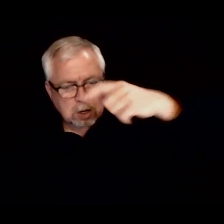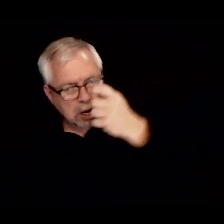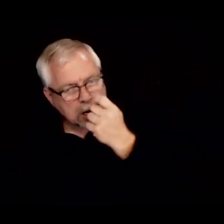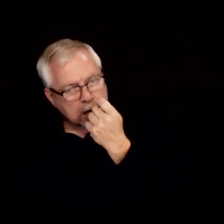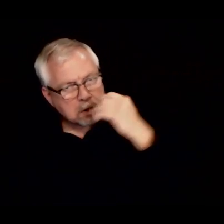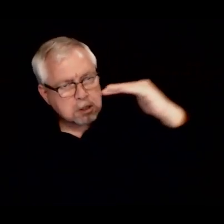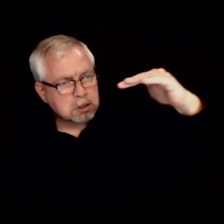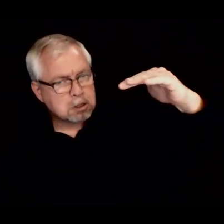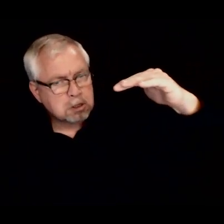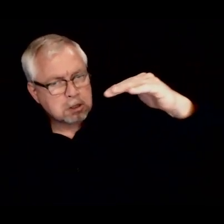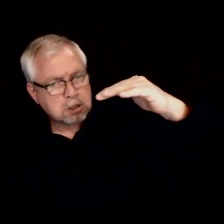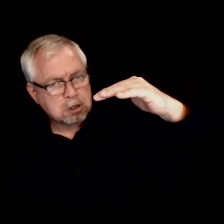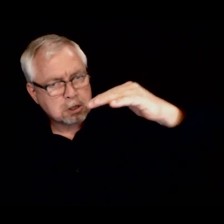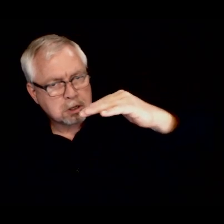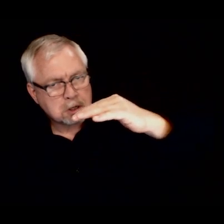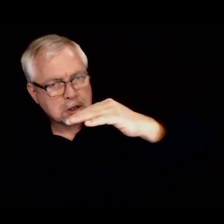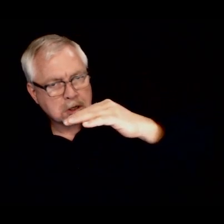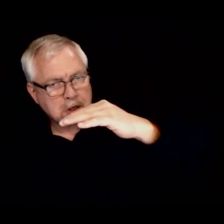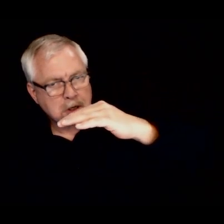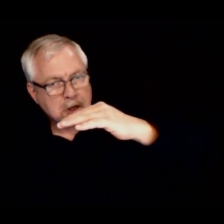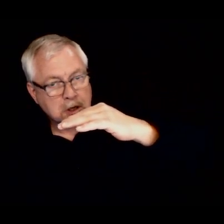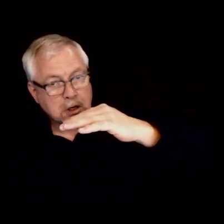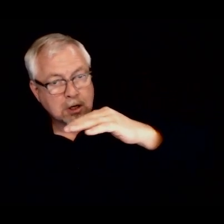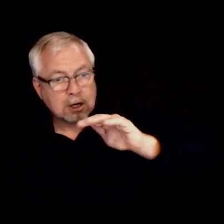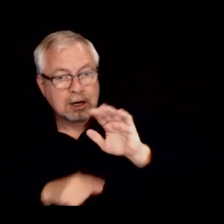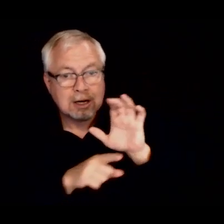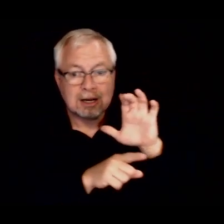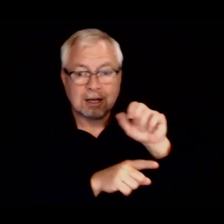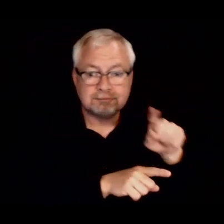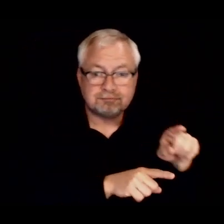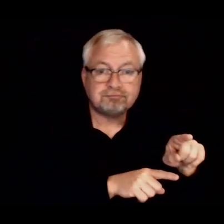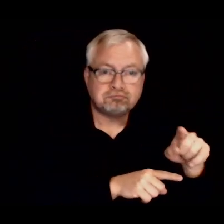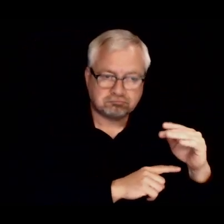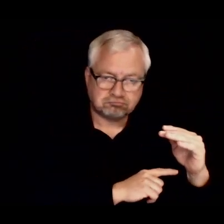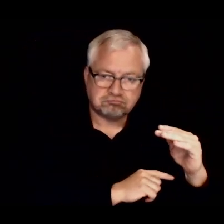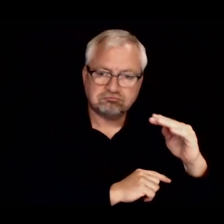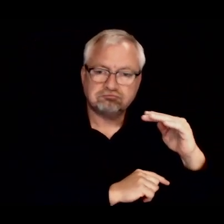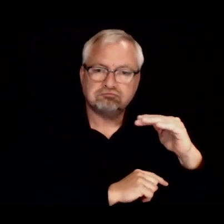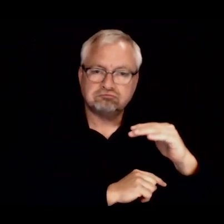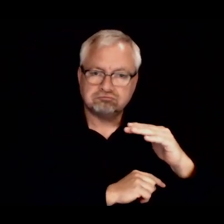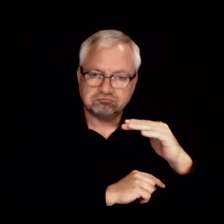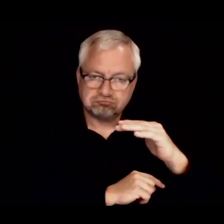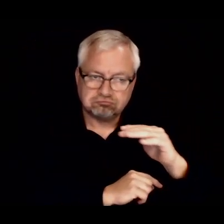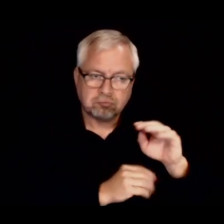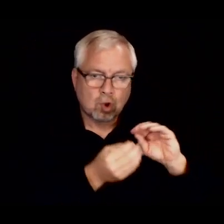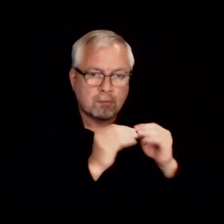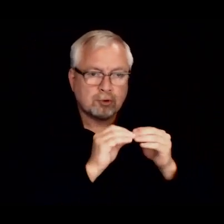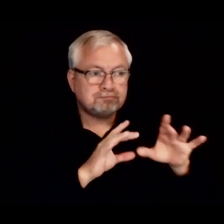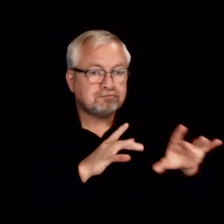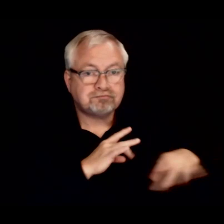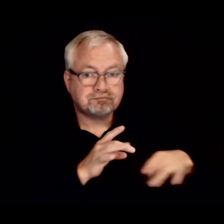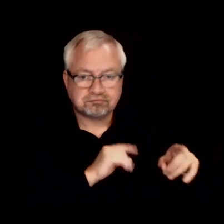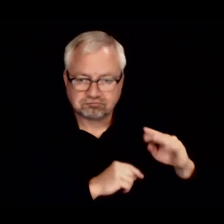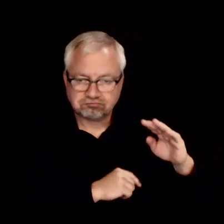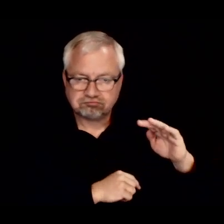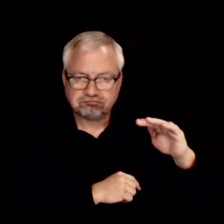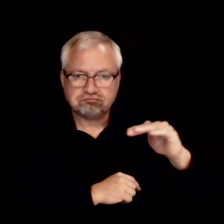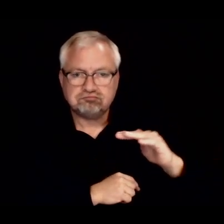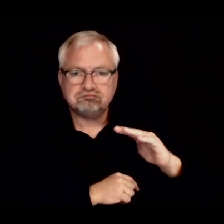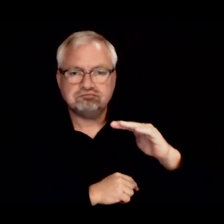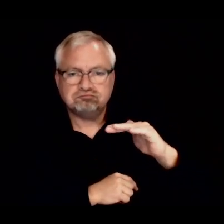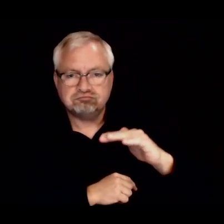steadier increase of cases in the 400s, 500s, 300s, with some occasional spikes back up to the